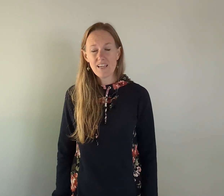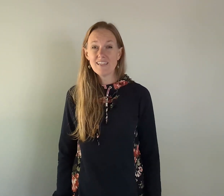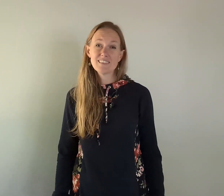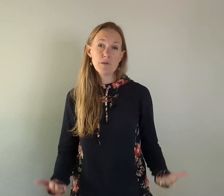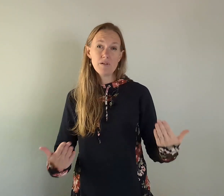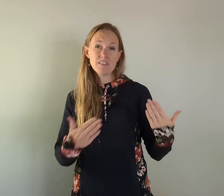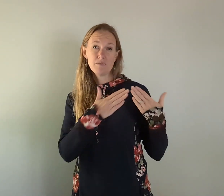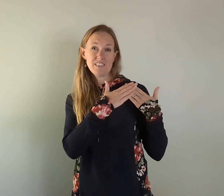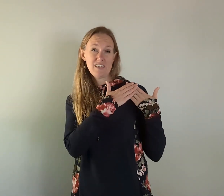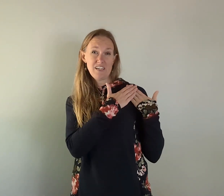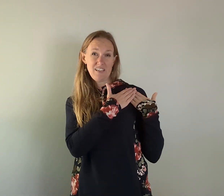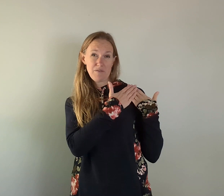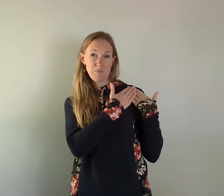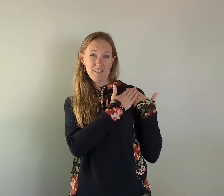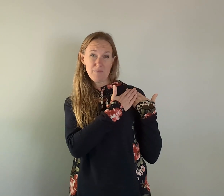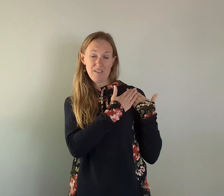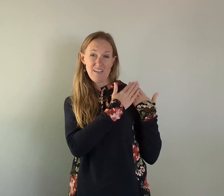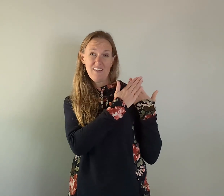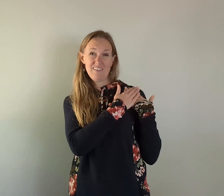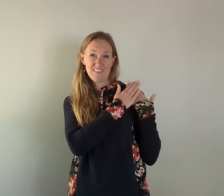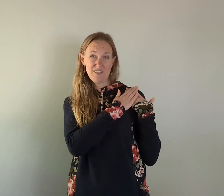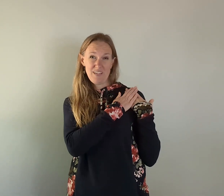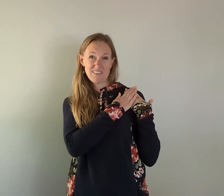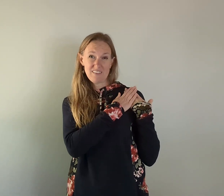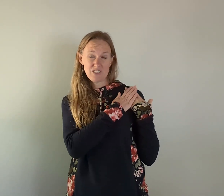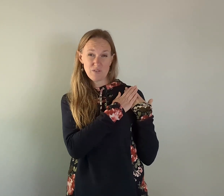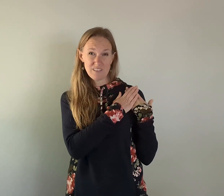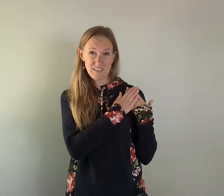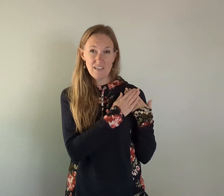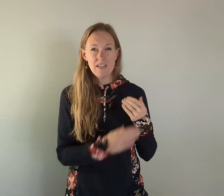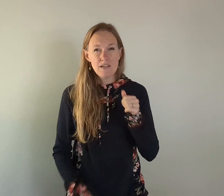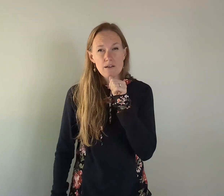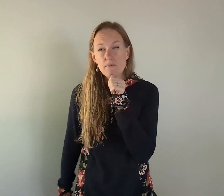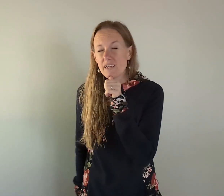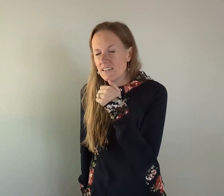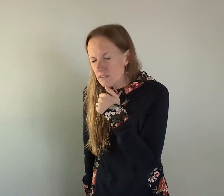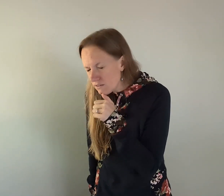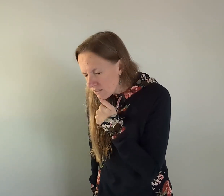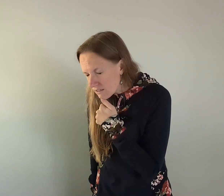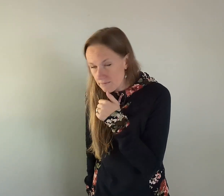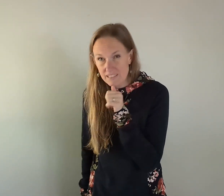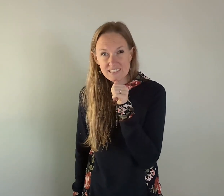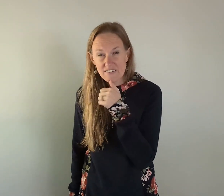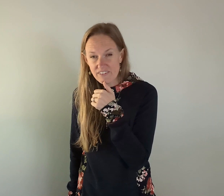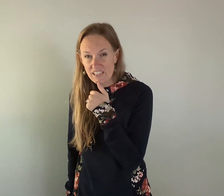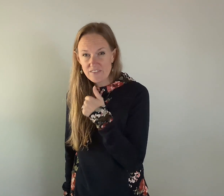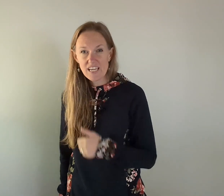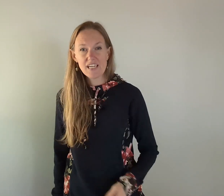Okay, some people also might sign here like responsibility, 2 hands on their shoulder. But my suffering, you've taken